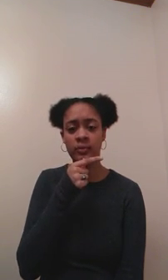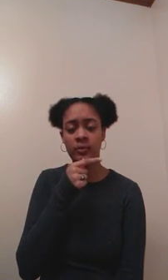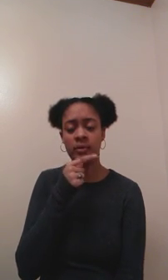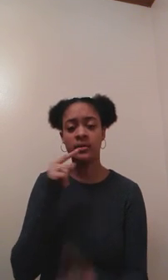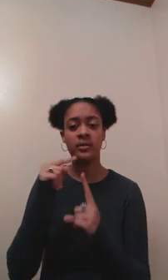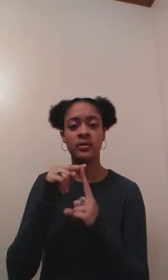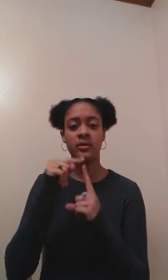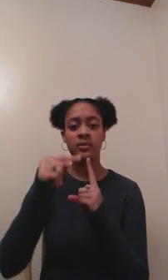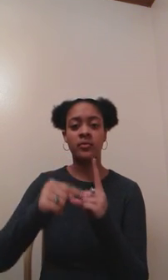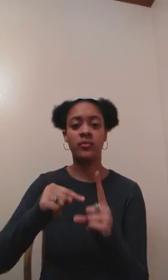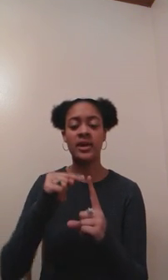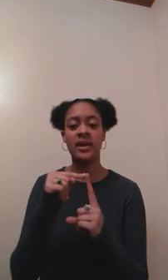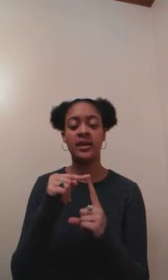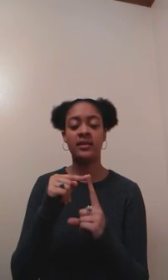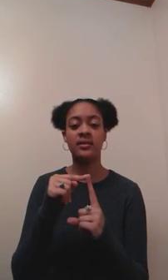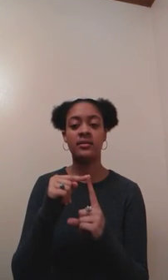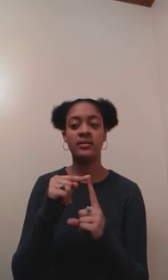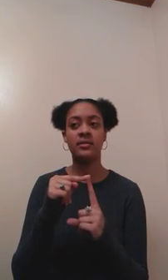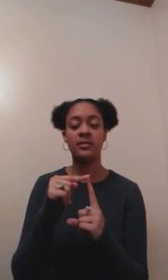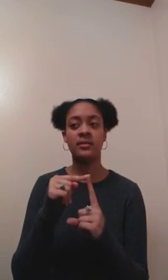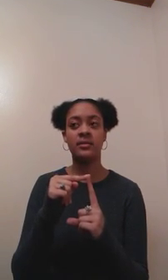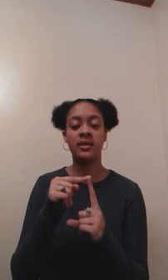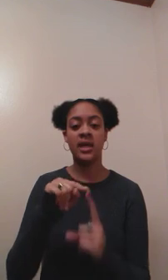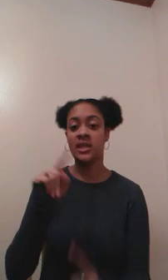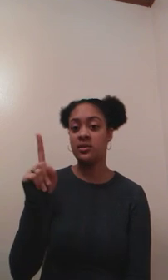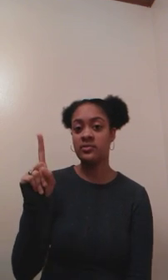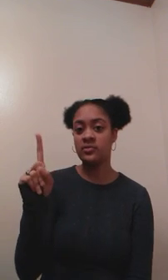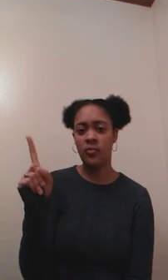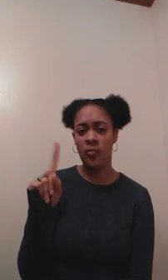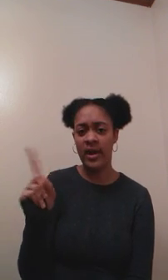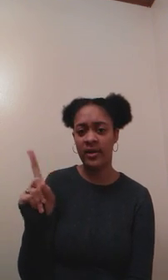who, when, and then there's where.